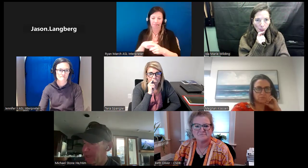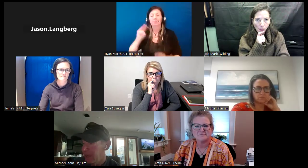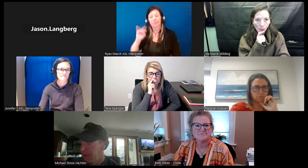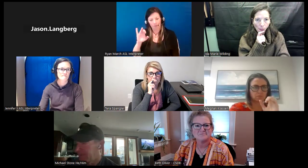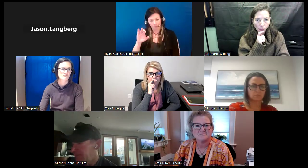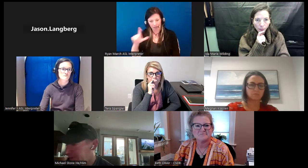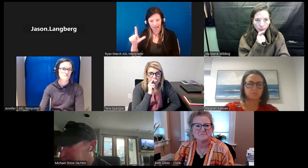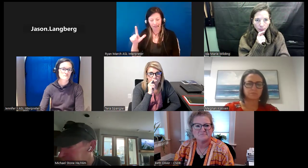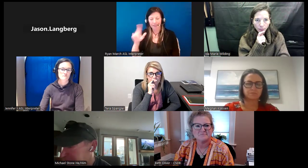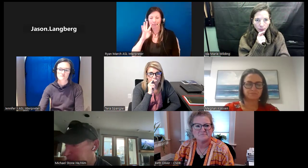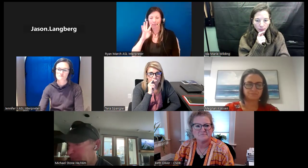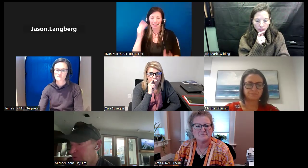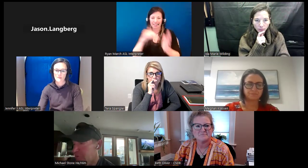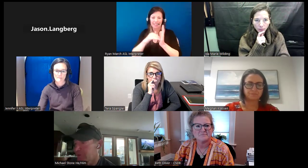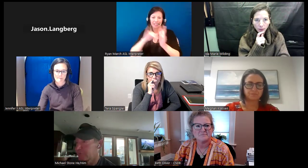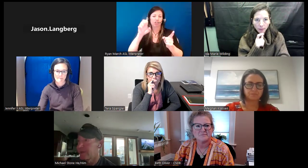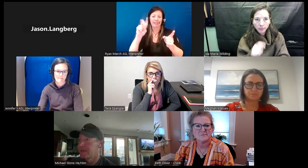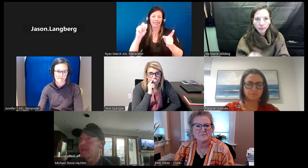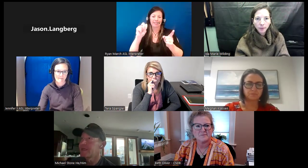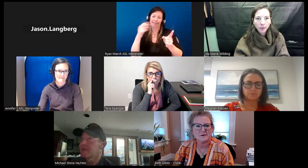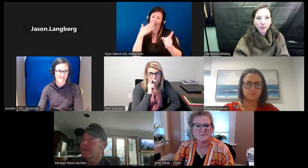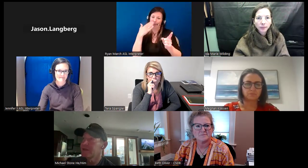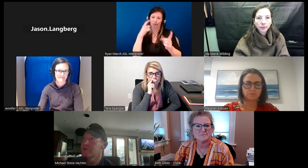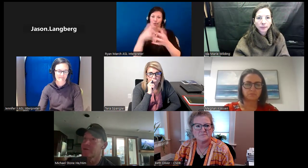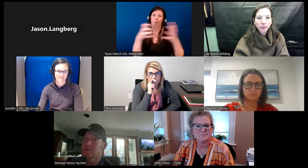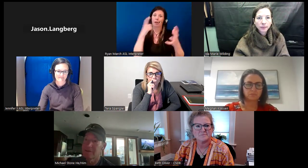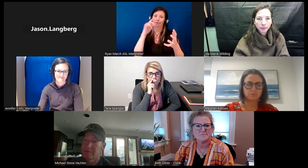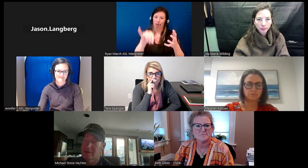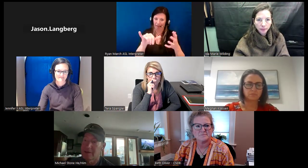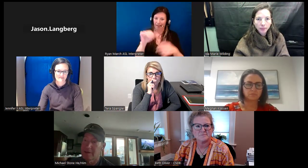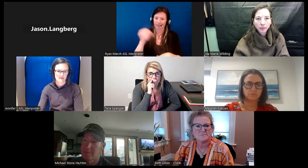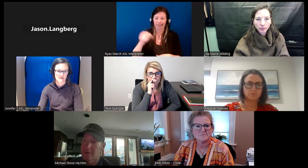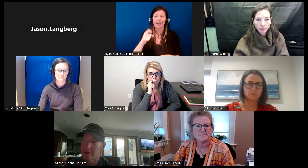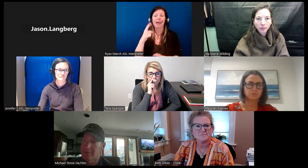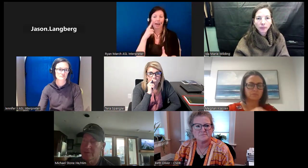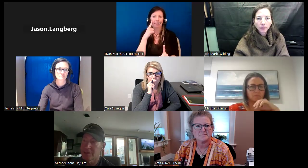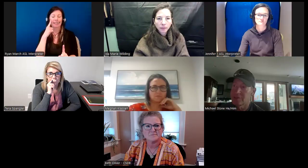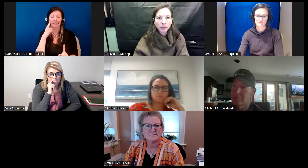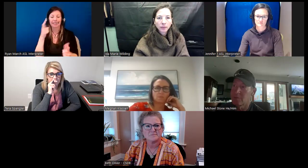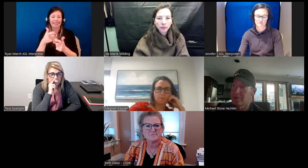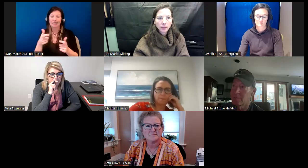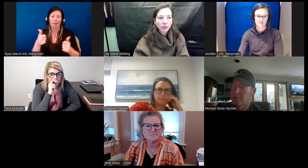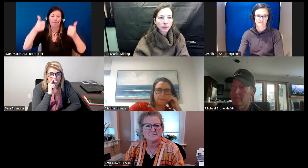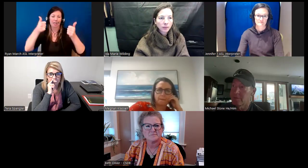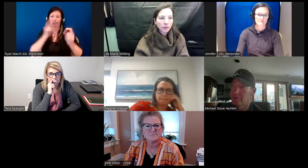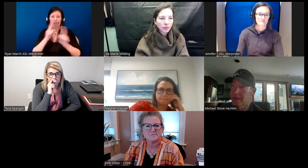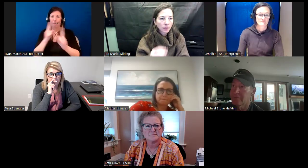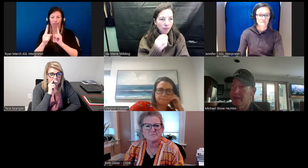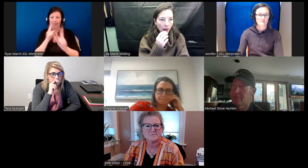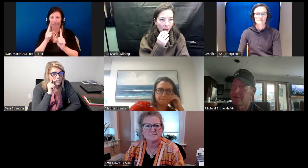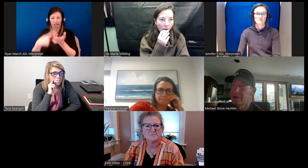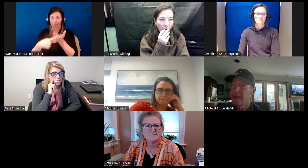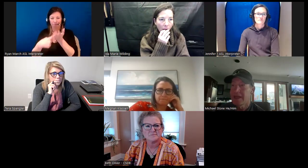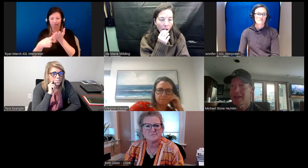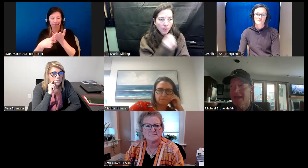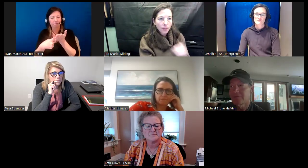again. Jason, thank you so much for that. Yeah, I think it's going to be a bigger conversation and one that we'll have to